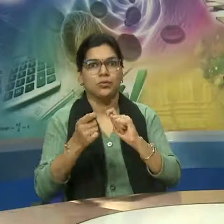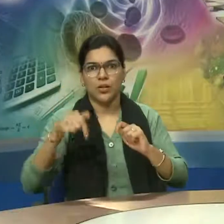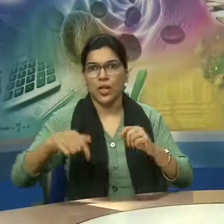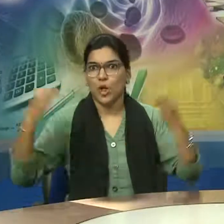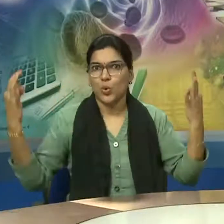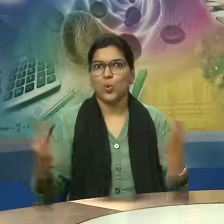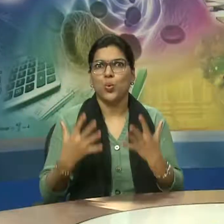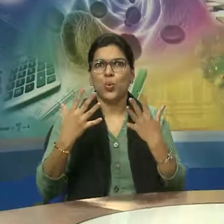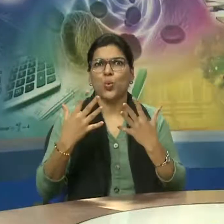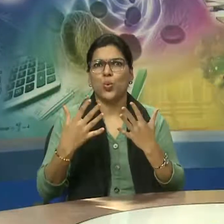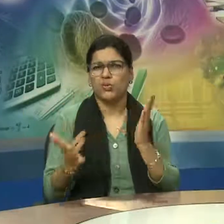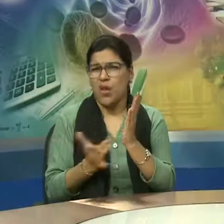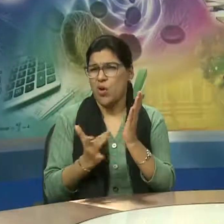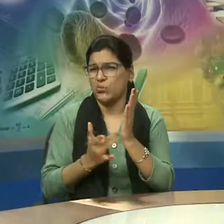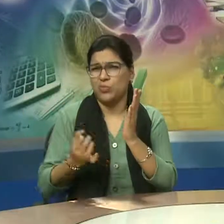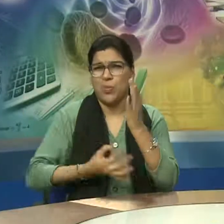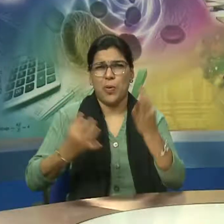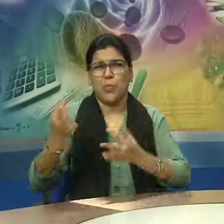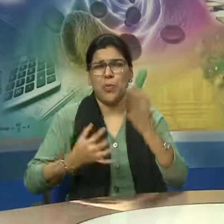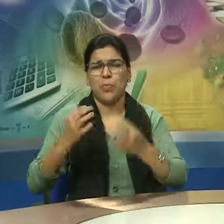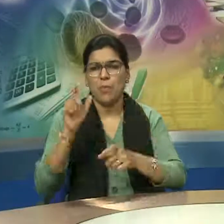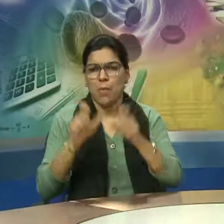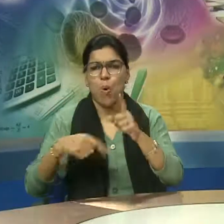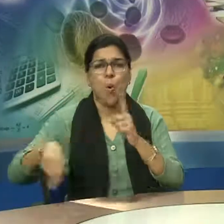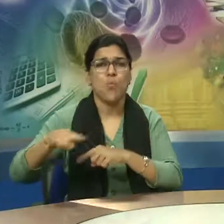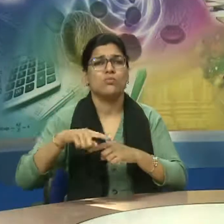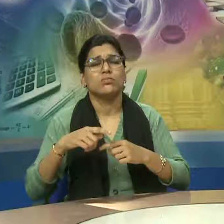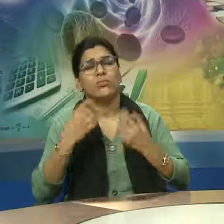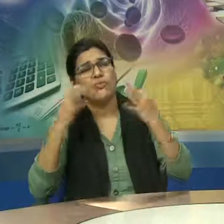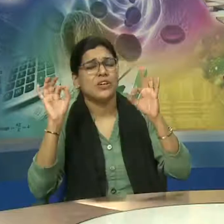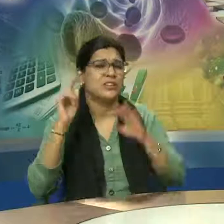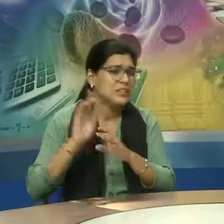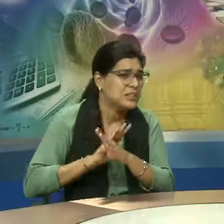the old way of life was